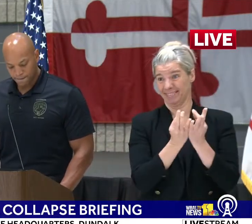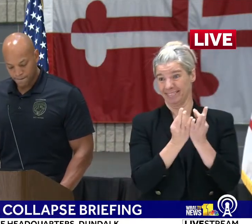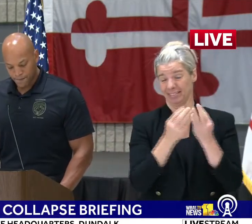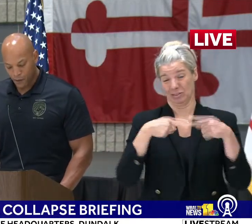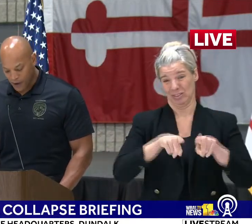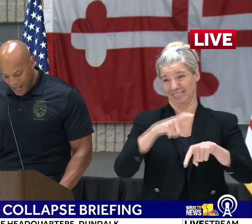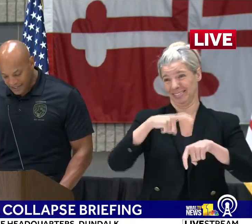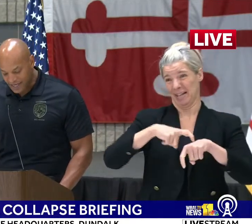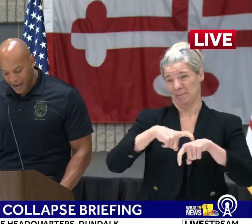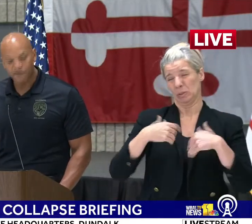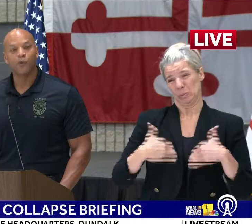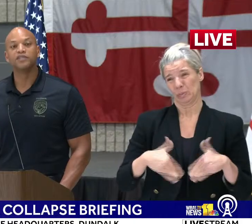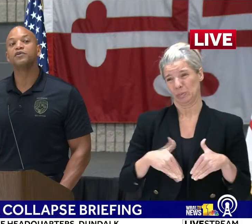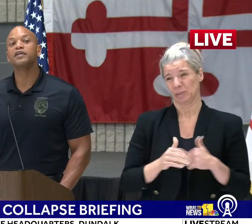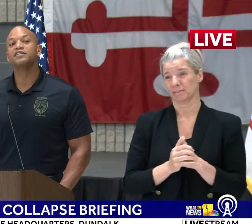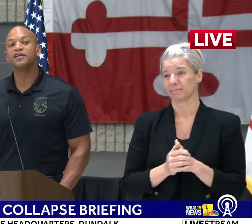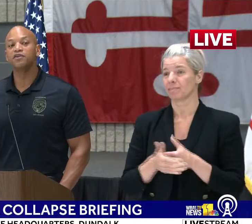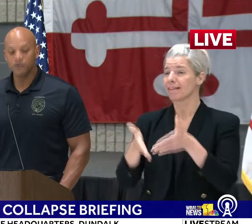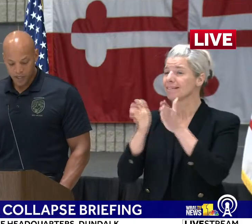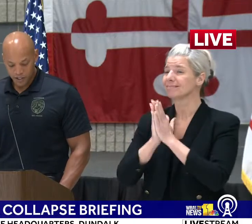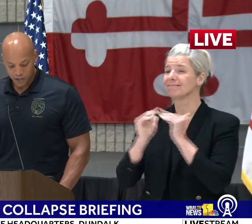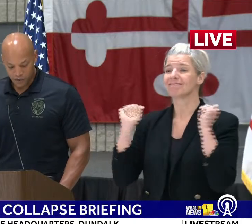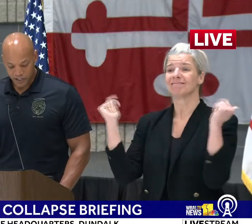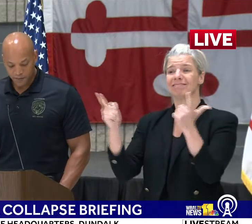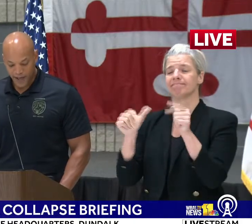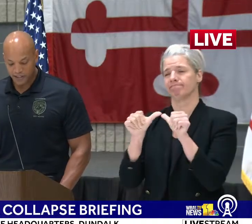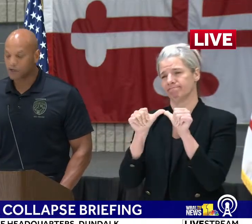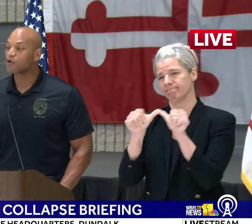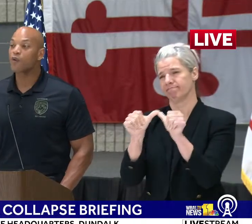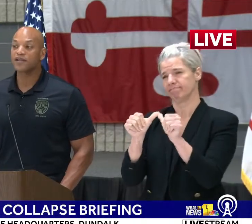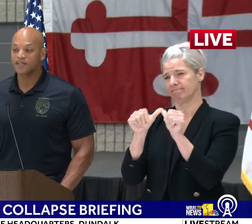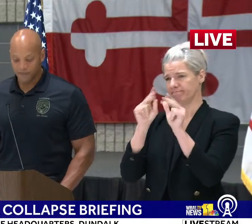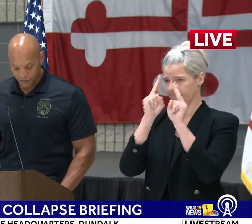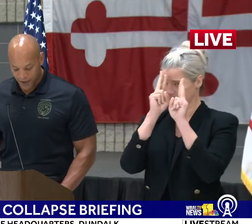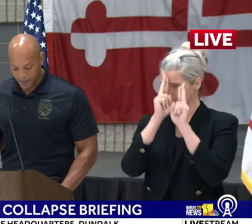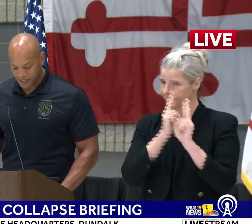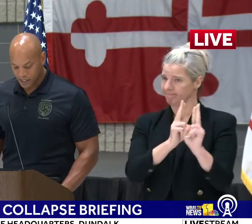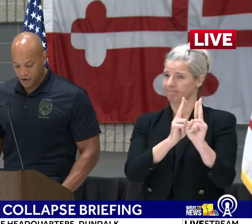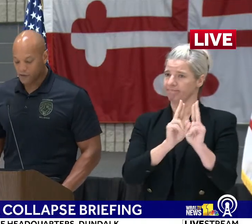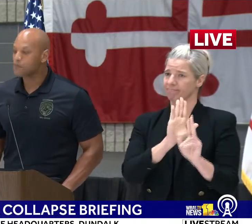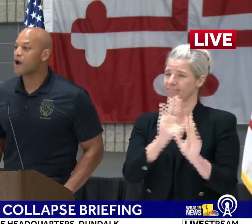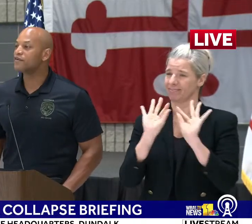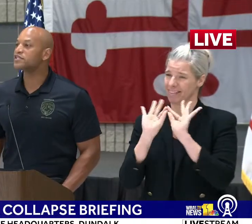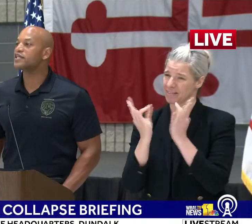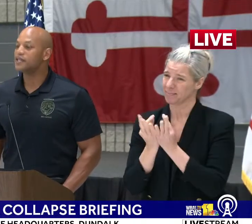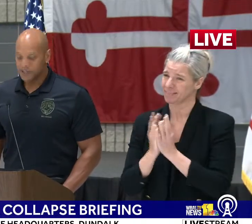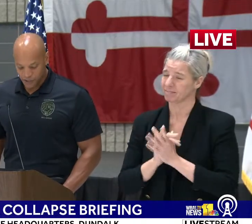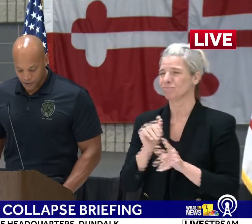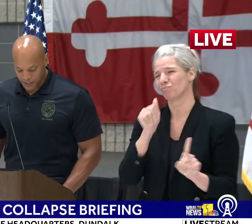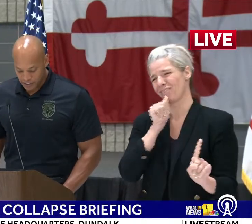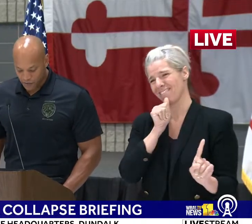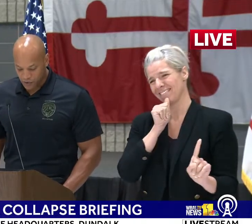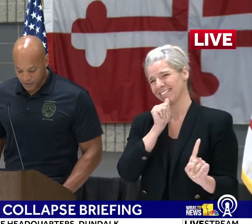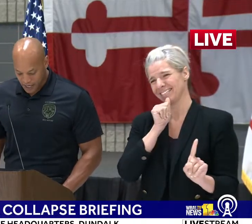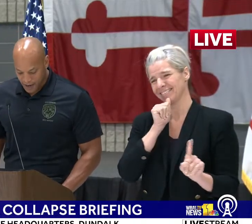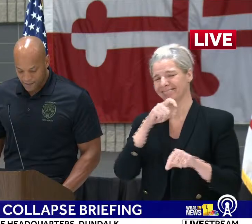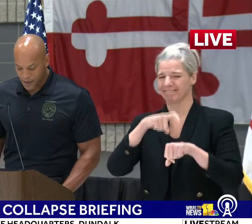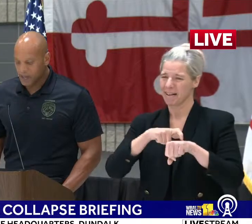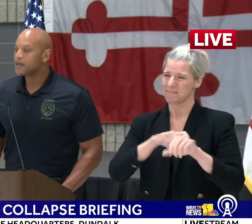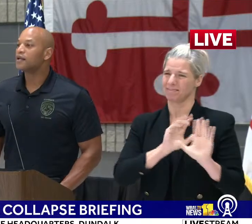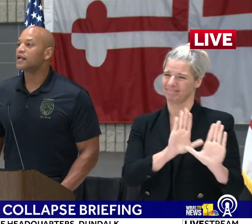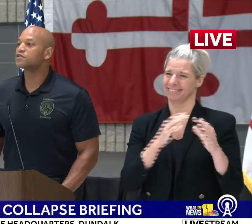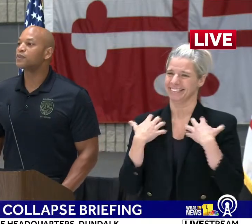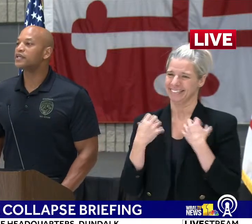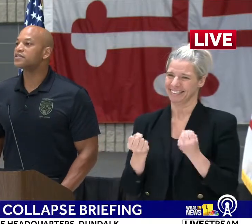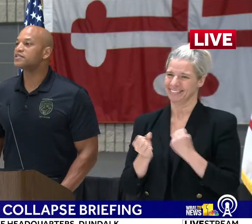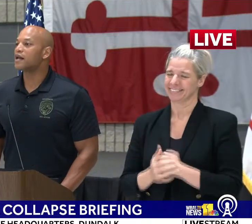need. And we are asking everyone to continue to respect the request of the families for privacy during this difficult